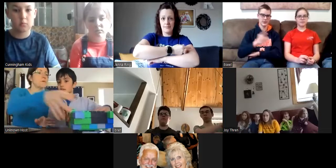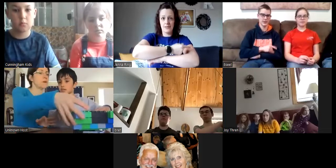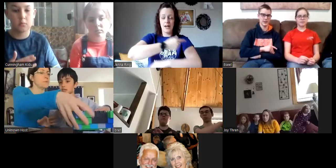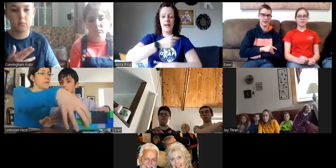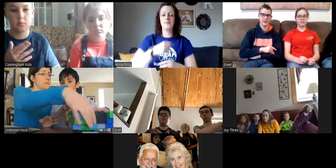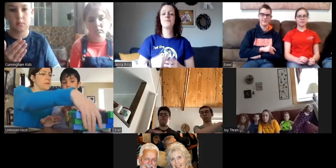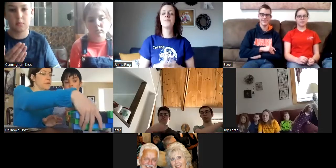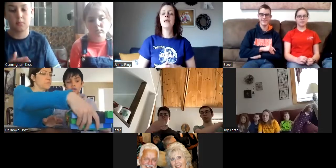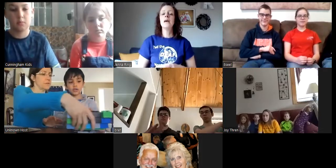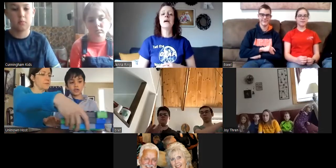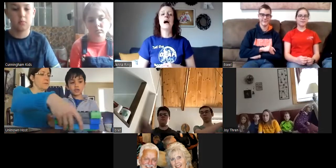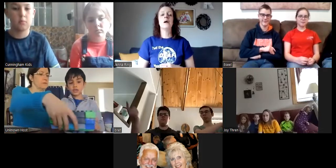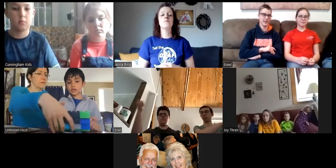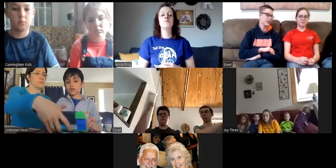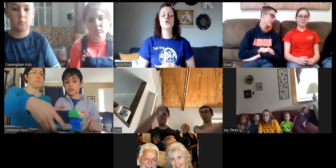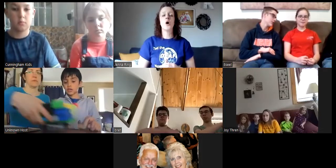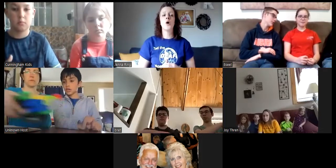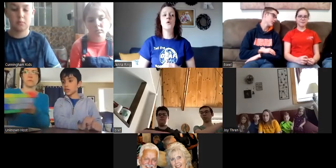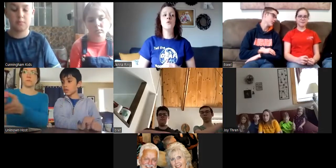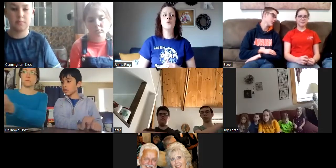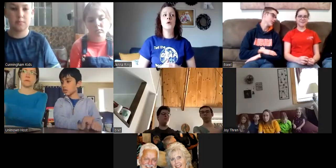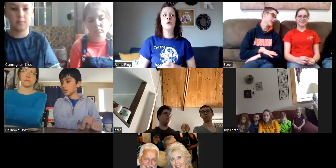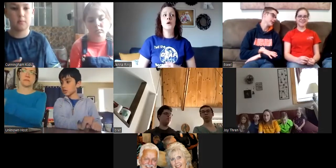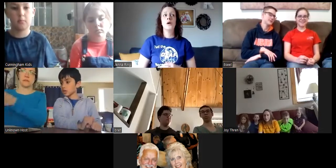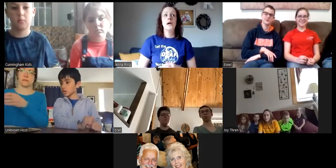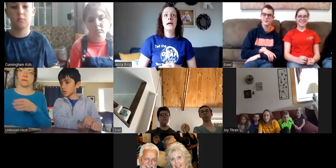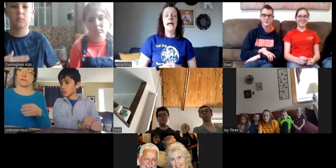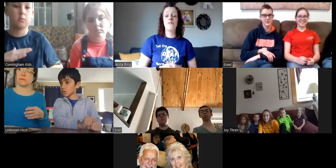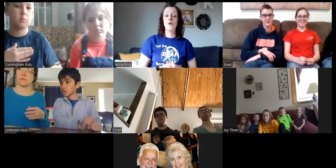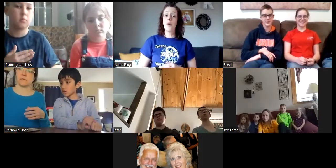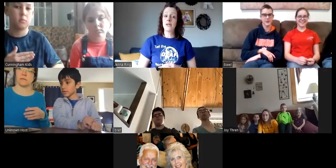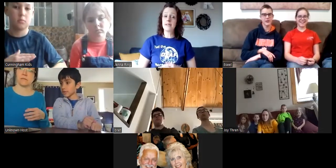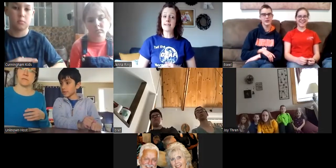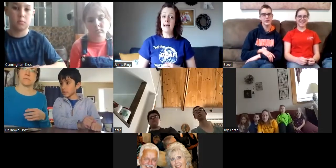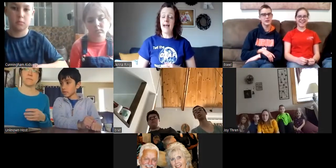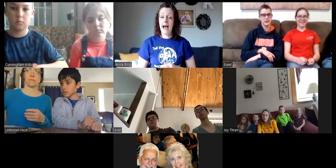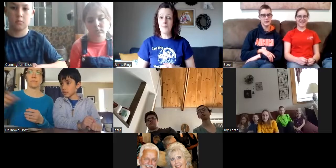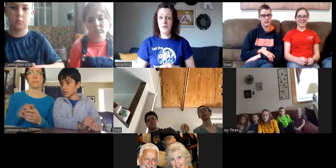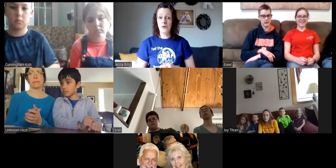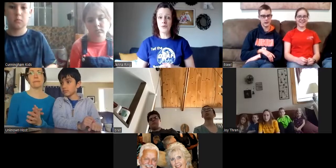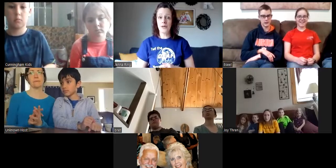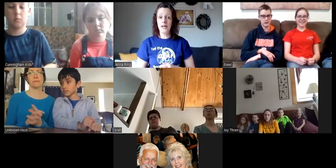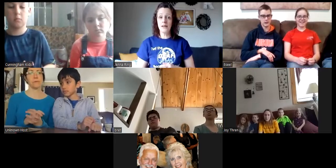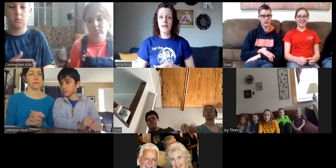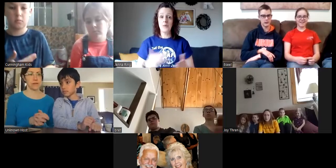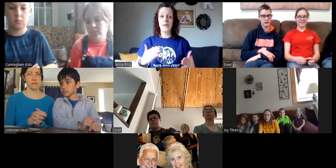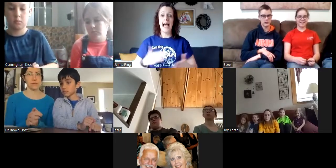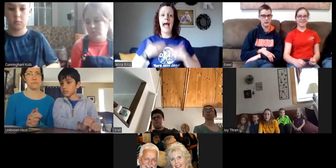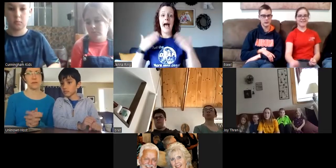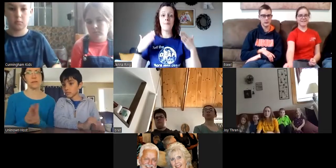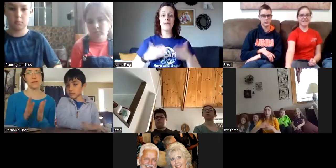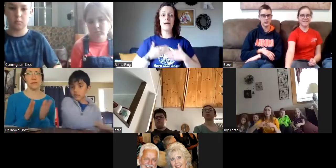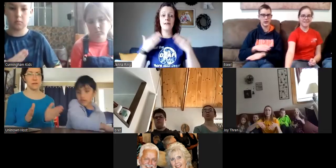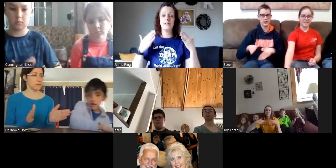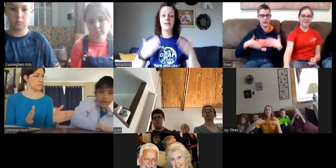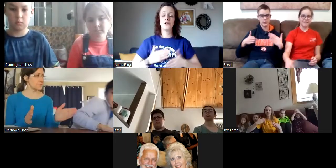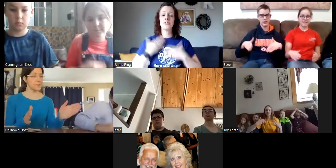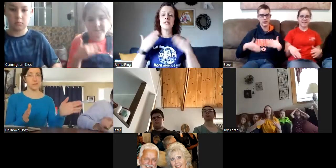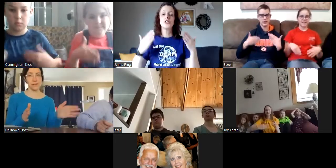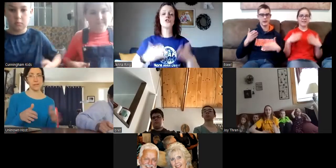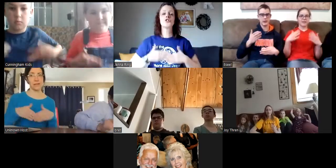birthday. Okay. So if we wanted to say happy birthday, be